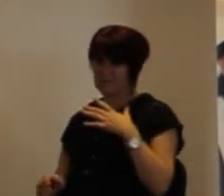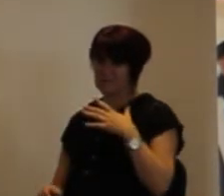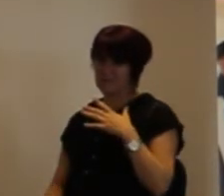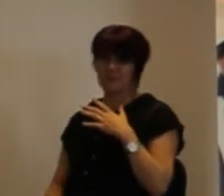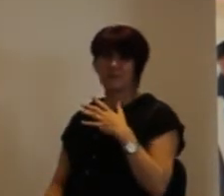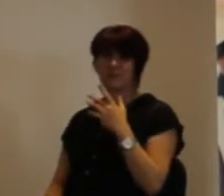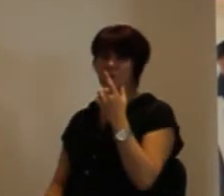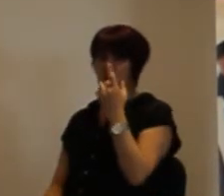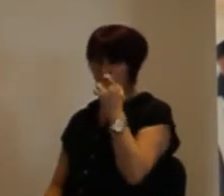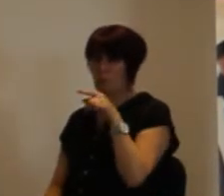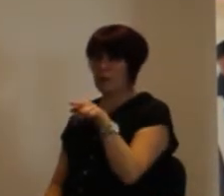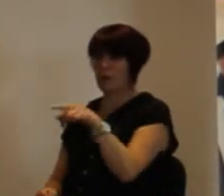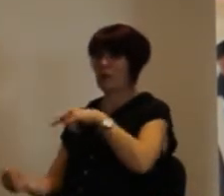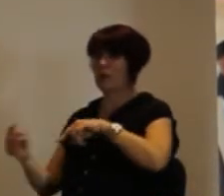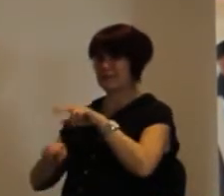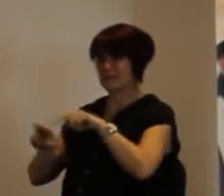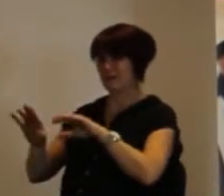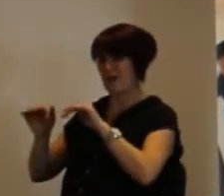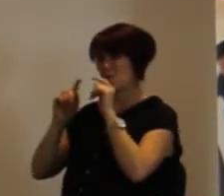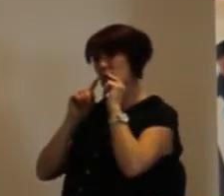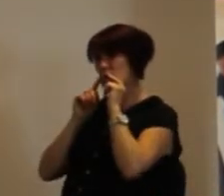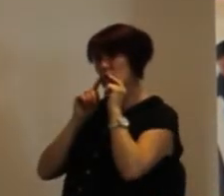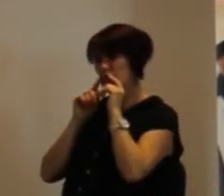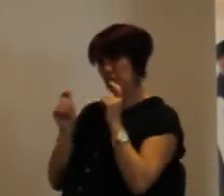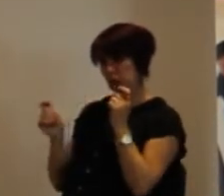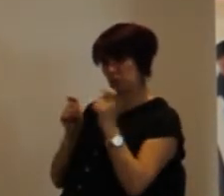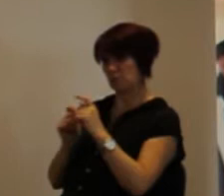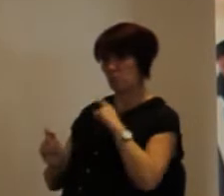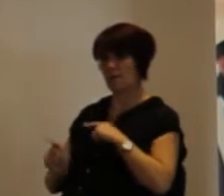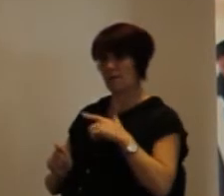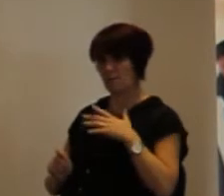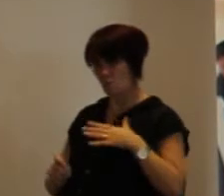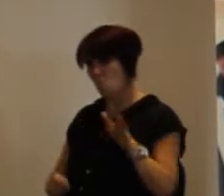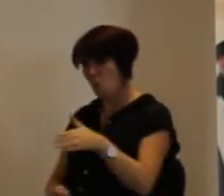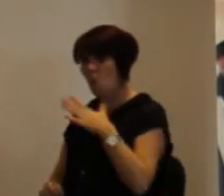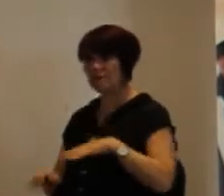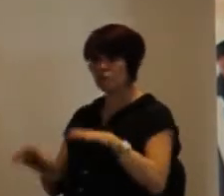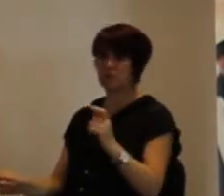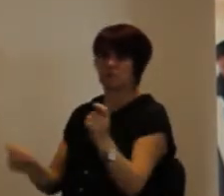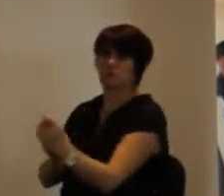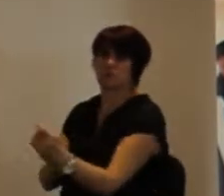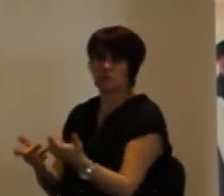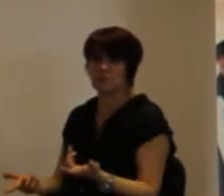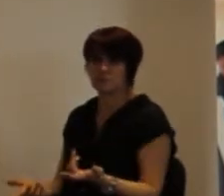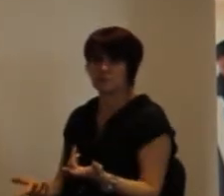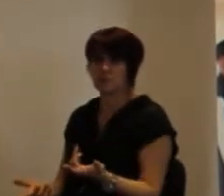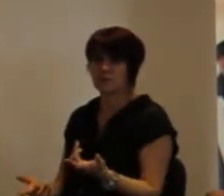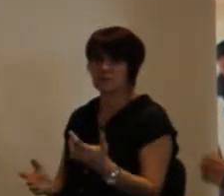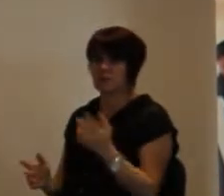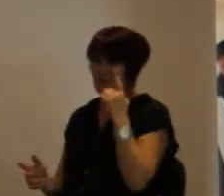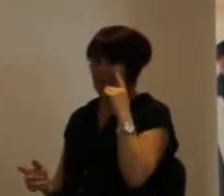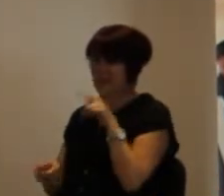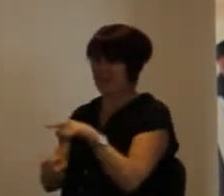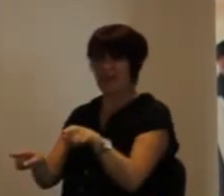be you need to go back to the drawing board and think, right, maybe we need to look at this again. Everyone needs an adjustment here. Maybe we should